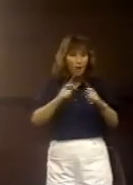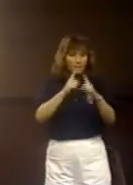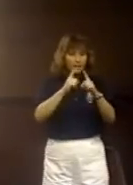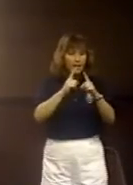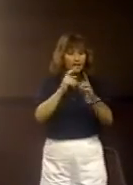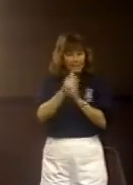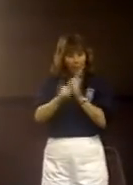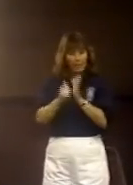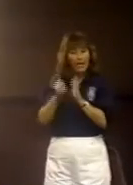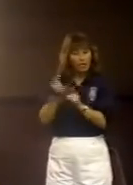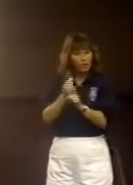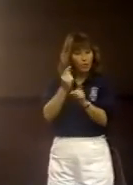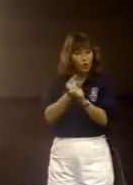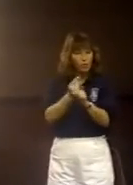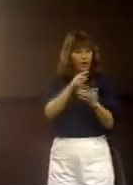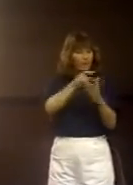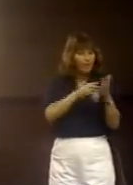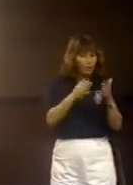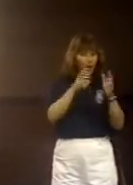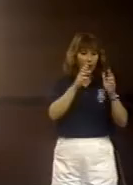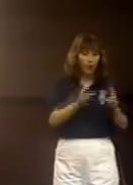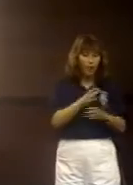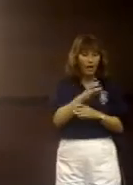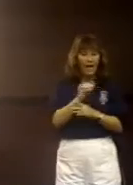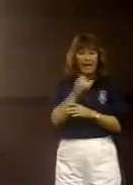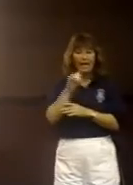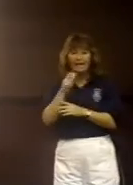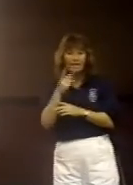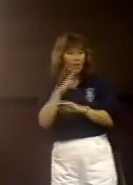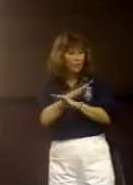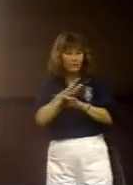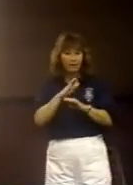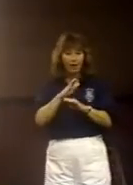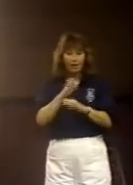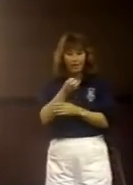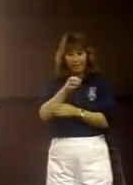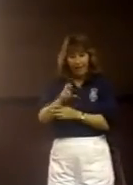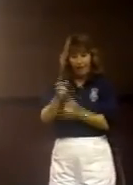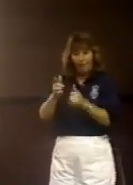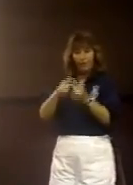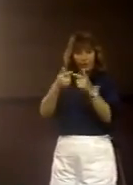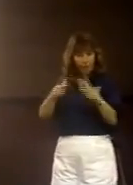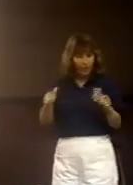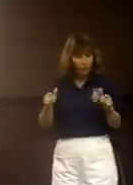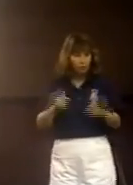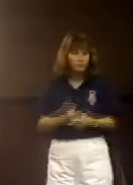complex, age-appropriate, they read well, and ASL was not their first language.